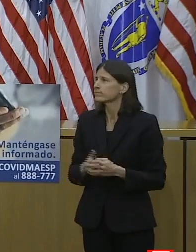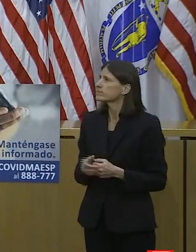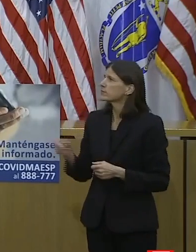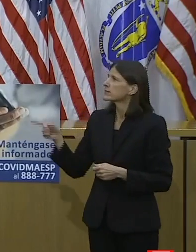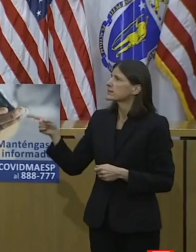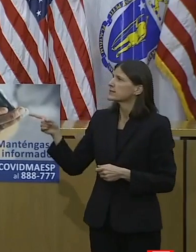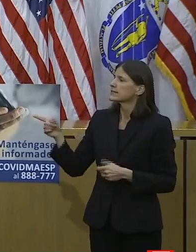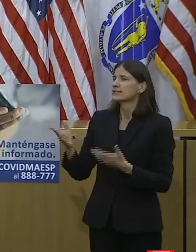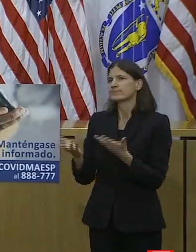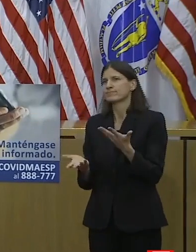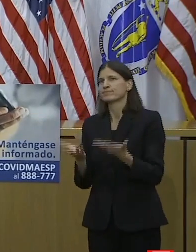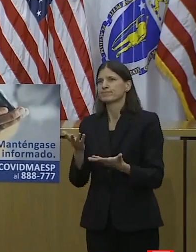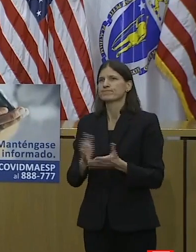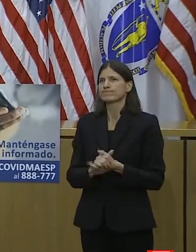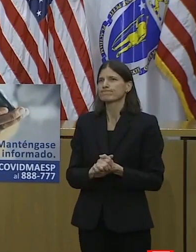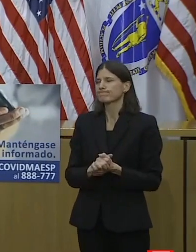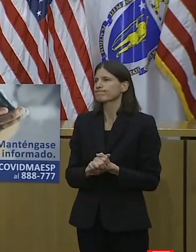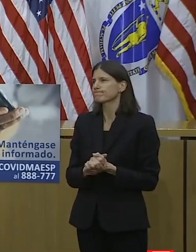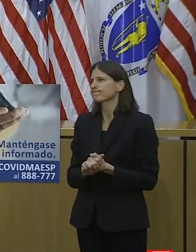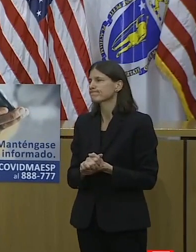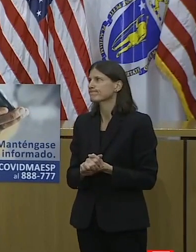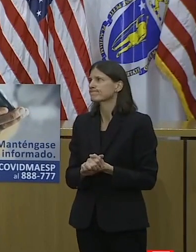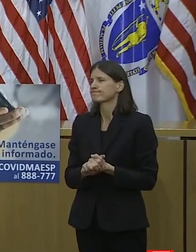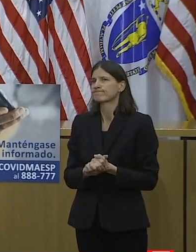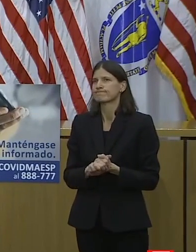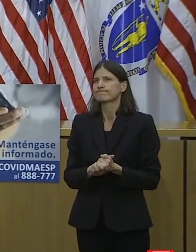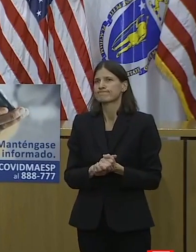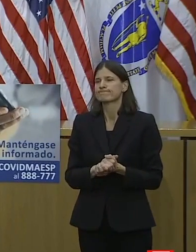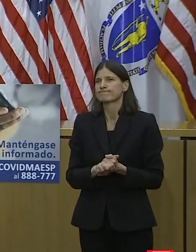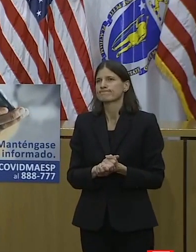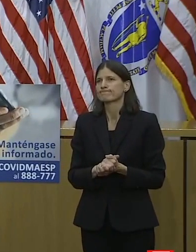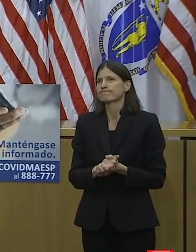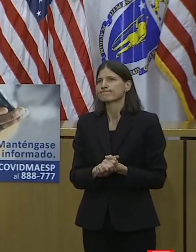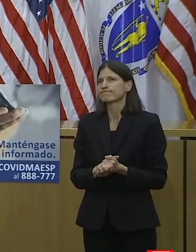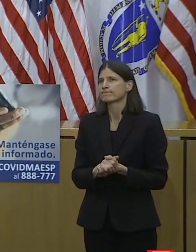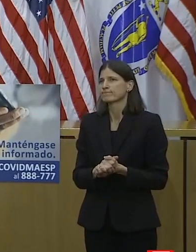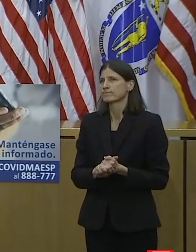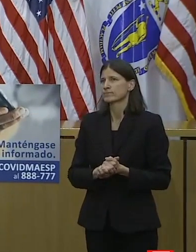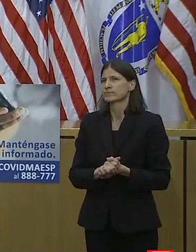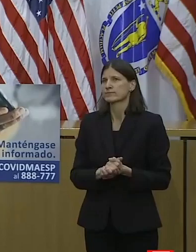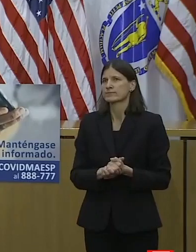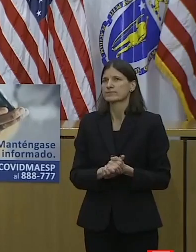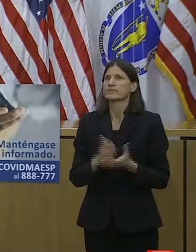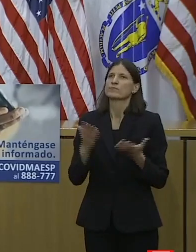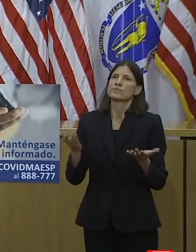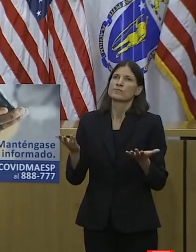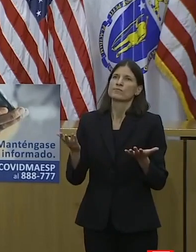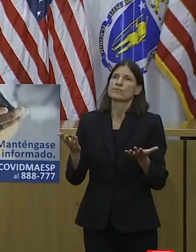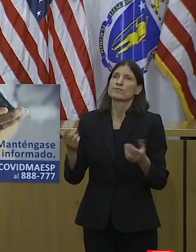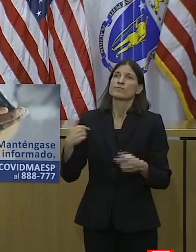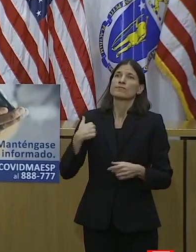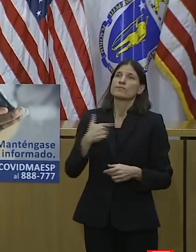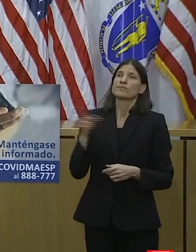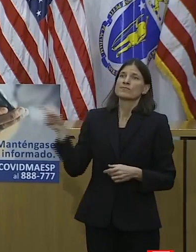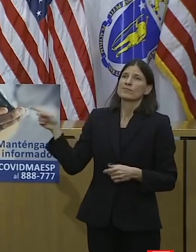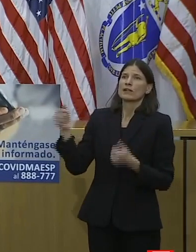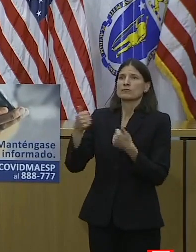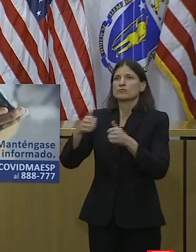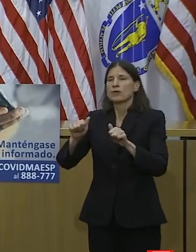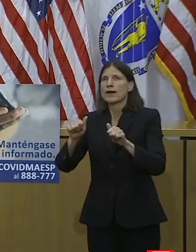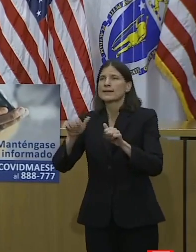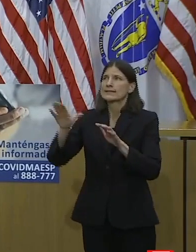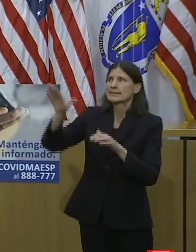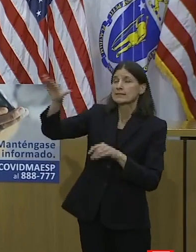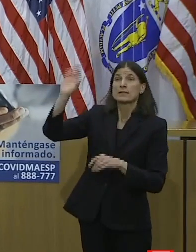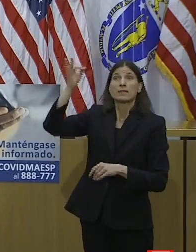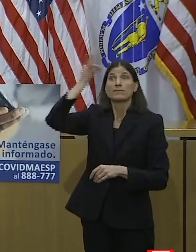were no significant issues or challenges associated with getting it up here. The $130 million that you mentioned for